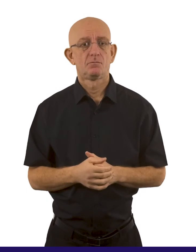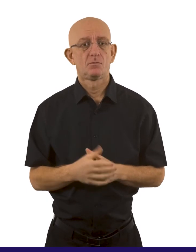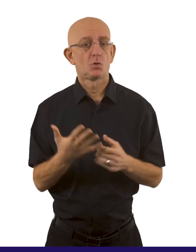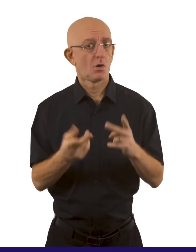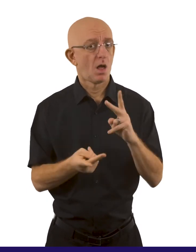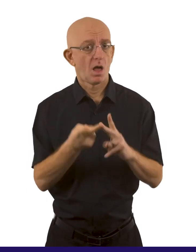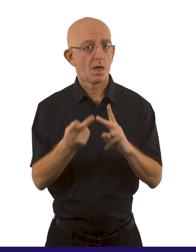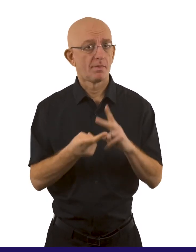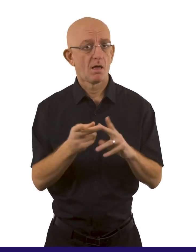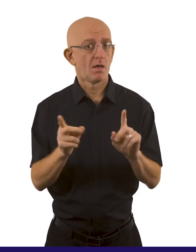Other.